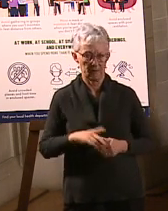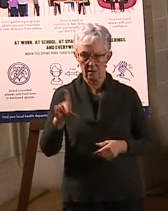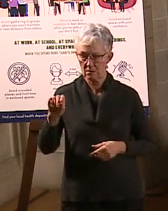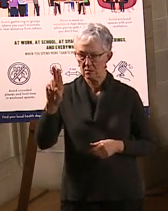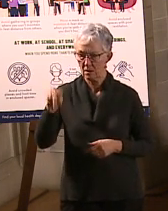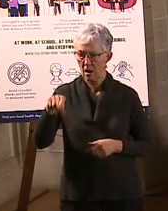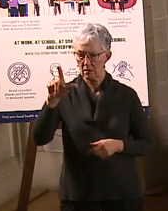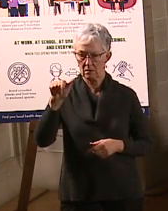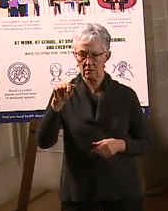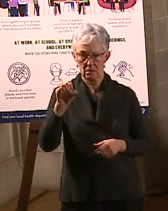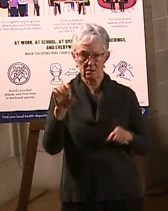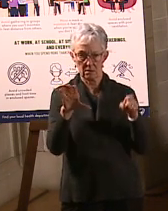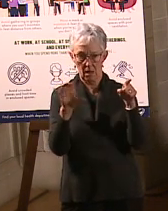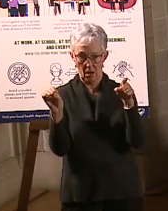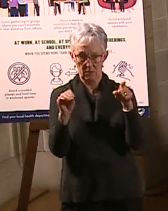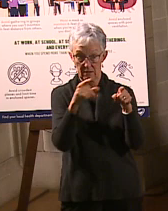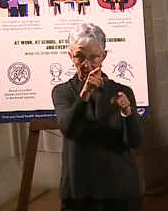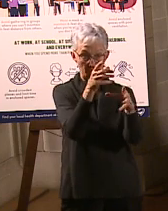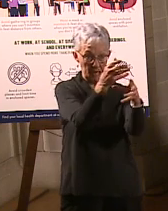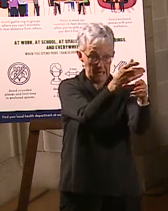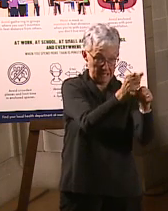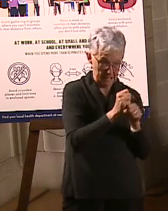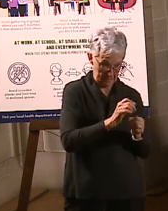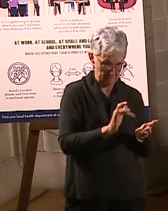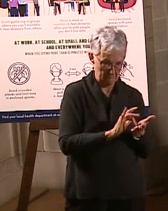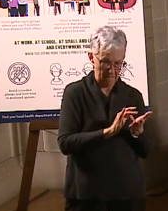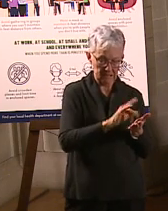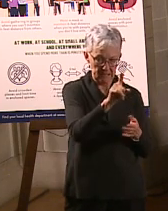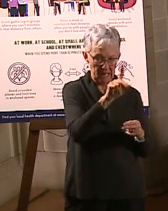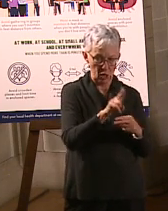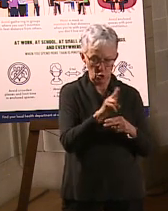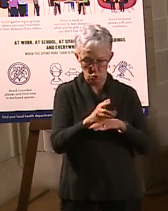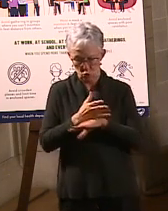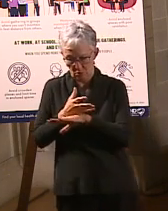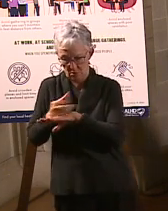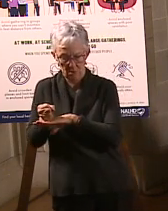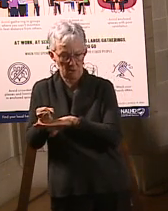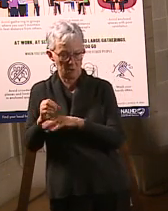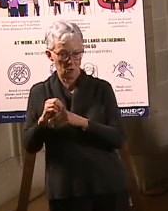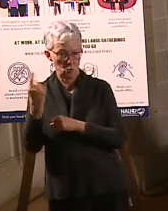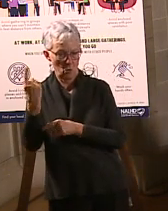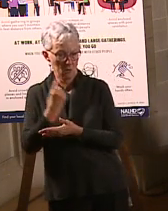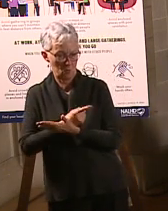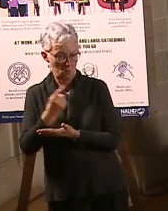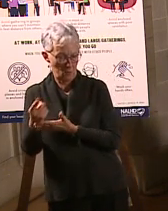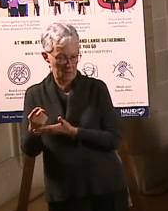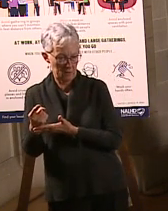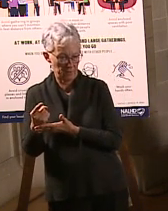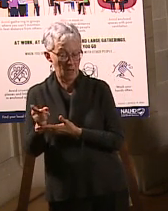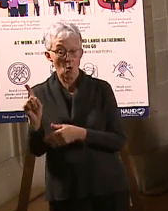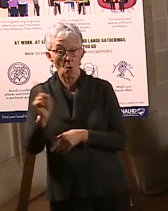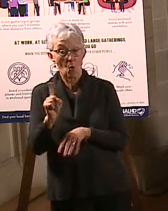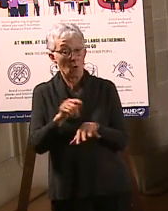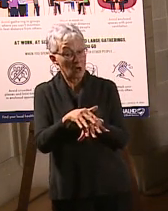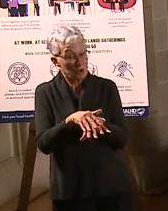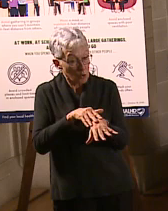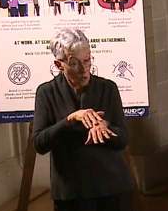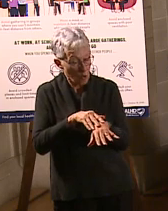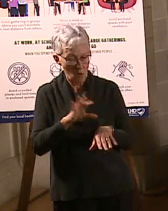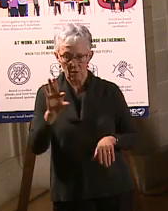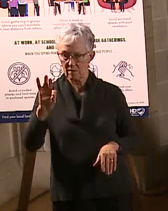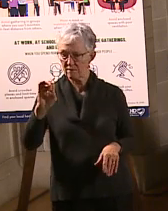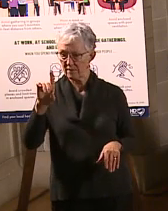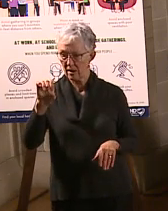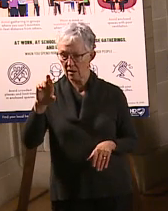all the vaccines they get the week they use it. Where we've seen it being slower actually is the federal pharmacy program, because we have to bank